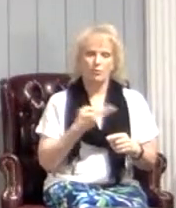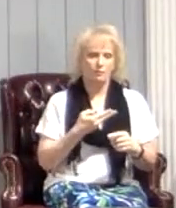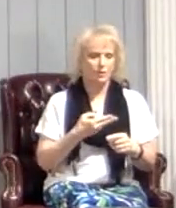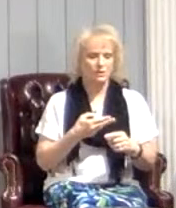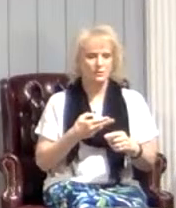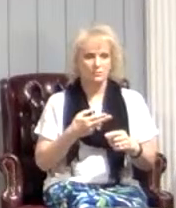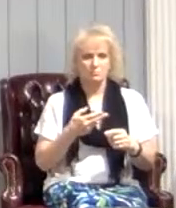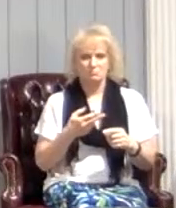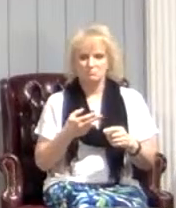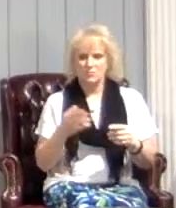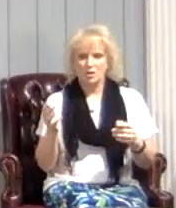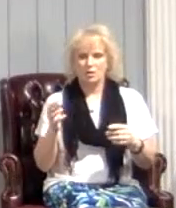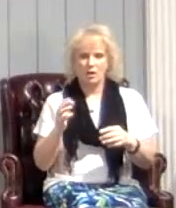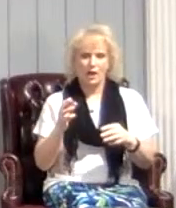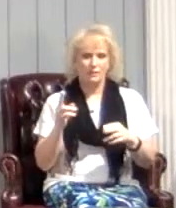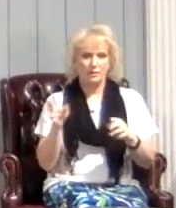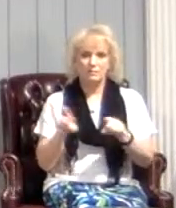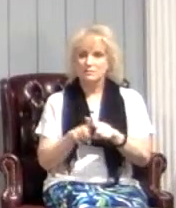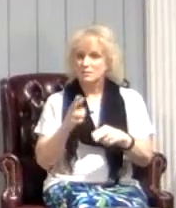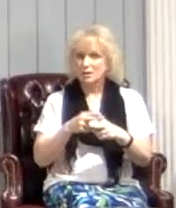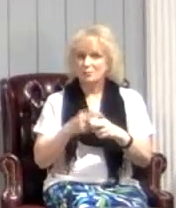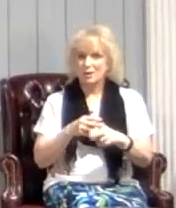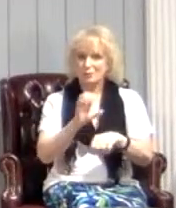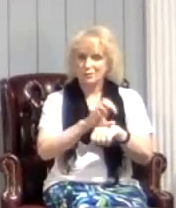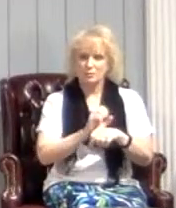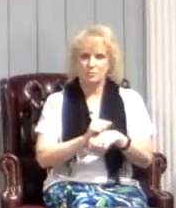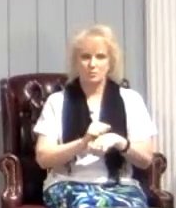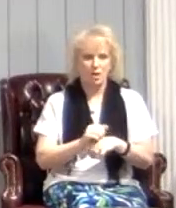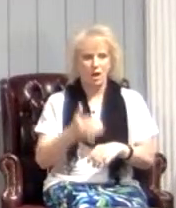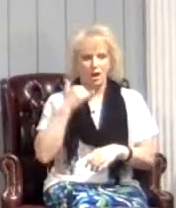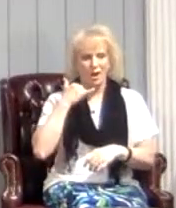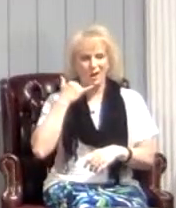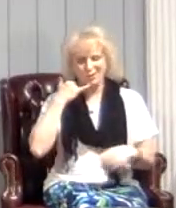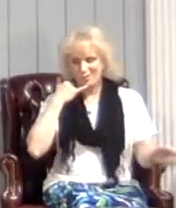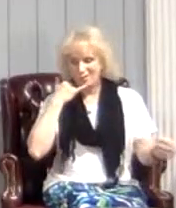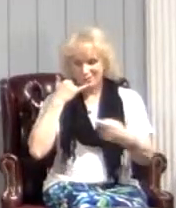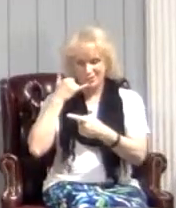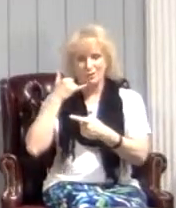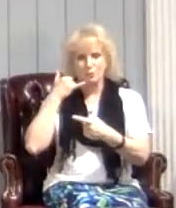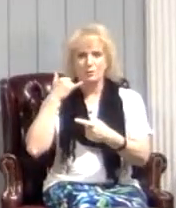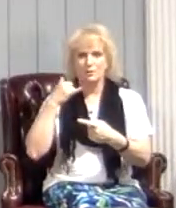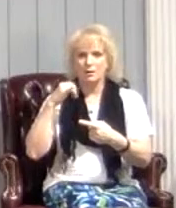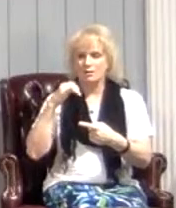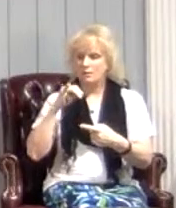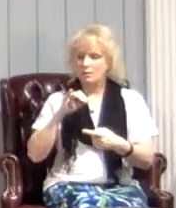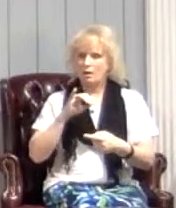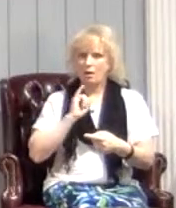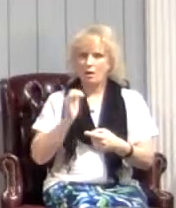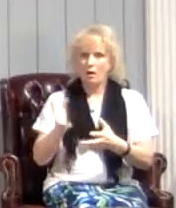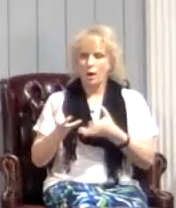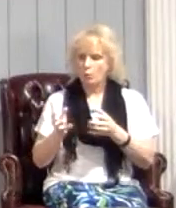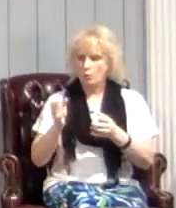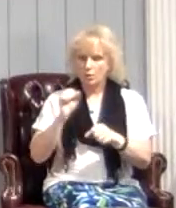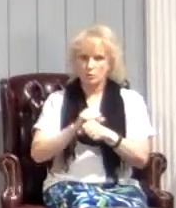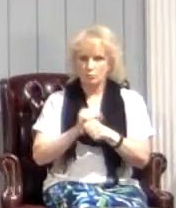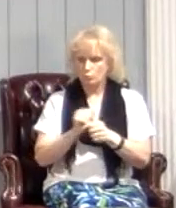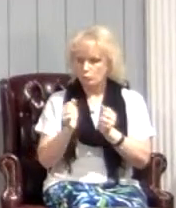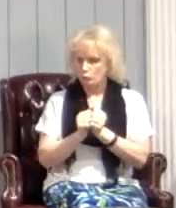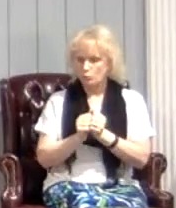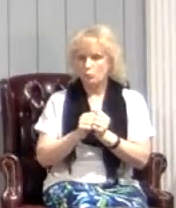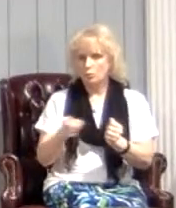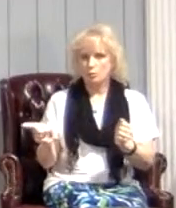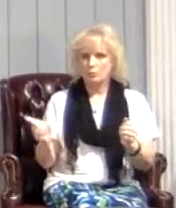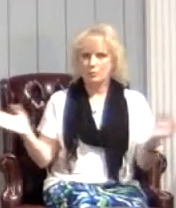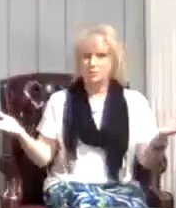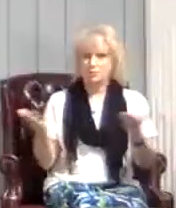them up on the phone and told him what I was doing, and he said, well, I'll tell you what. And I just said, I'd like to work with you at Platteville Church. He said, well, I'll tell you what, I'll pay you as